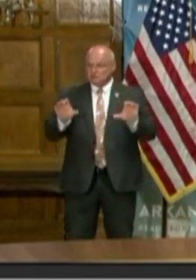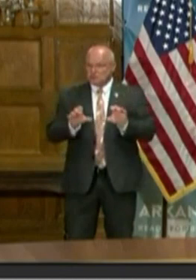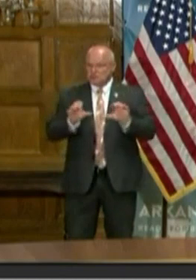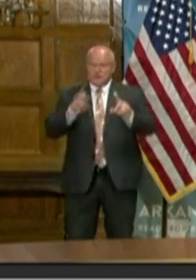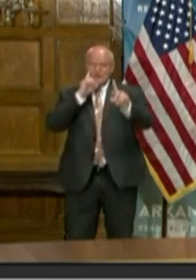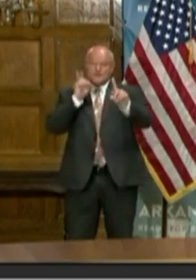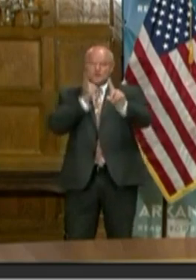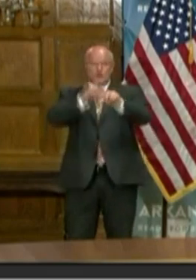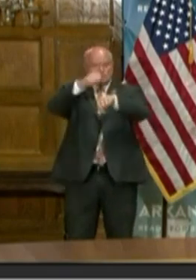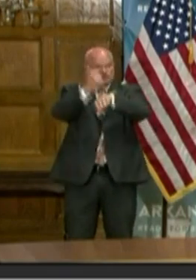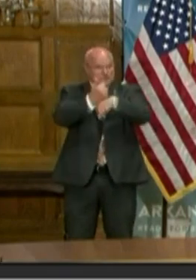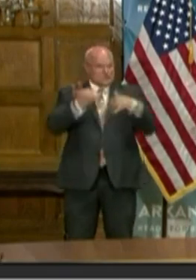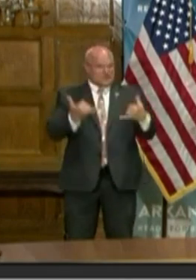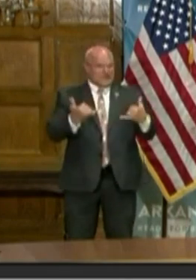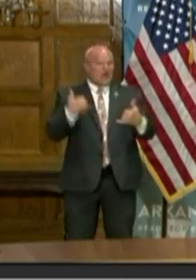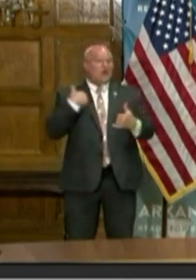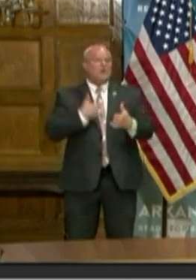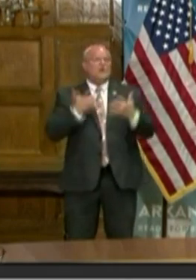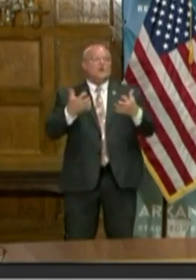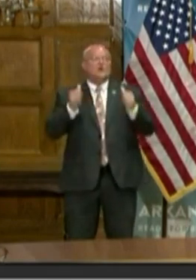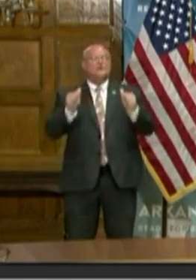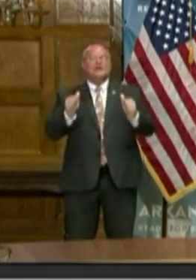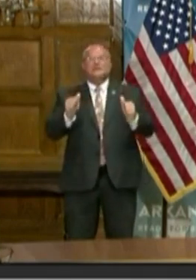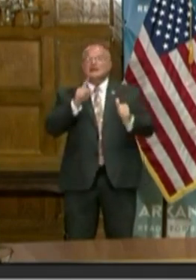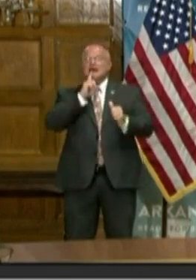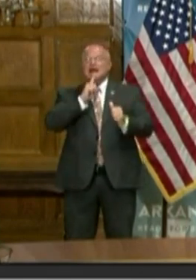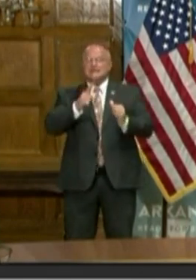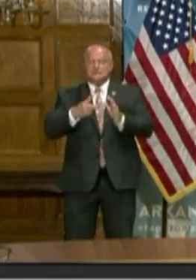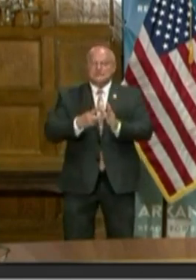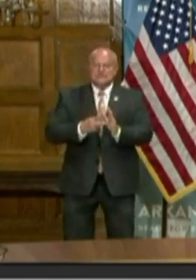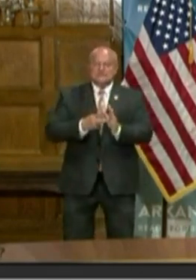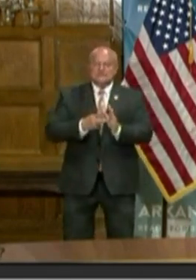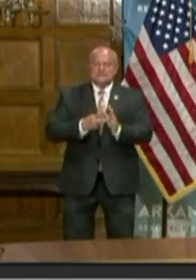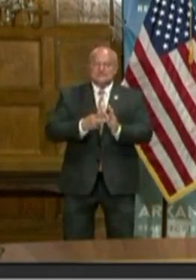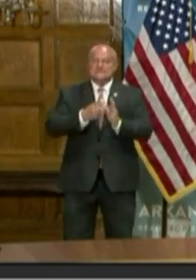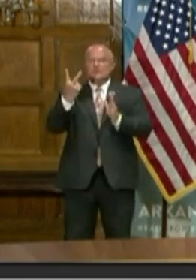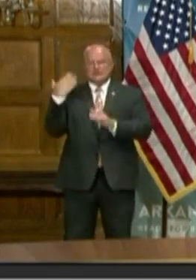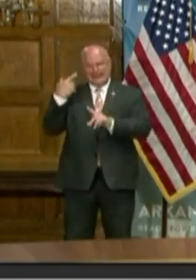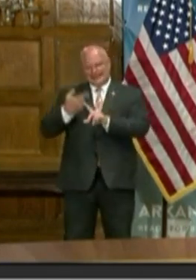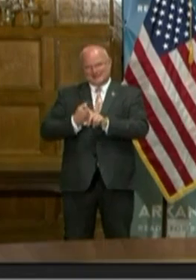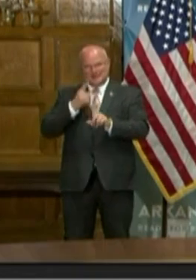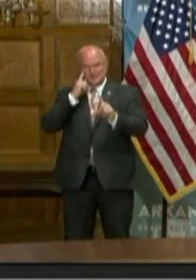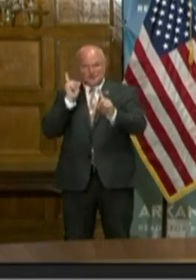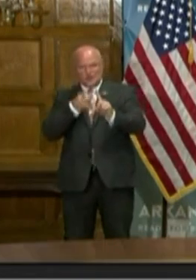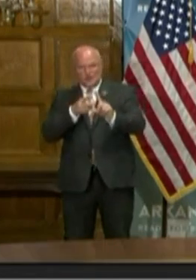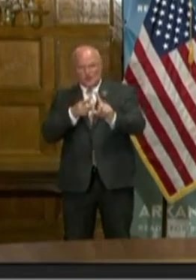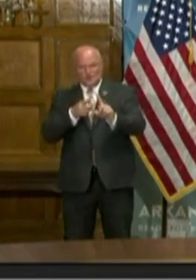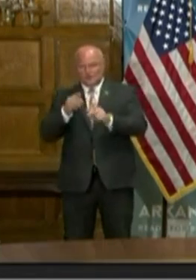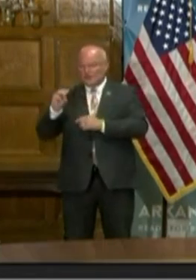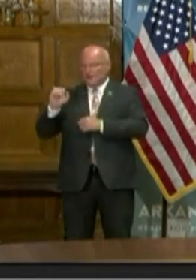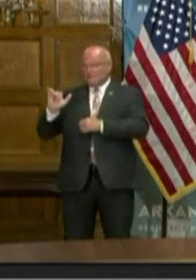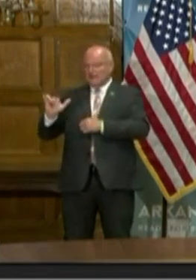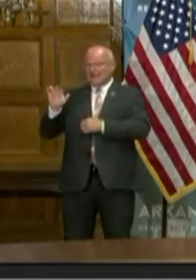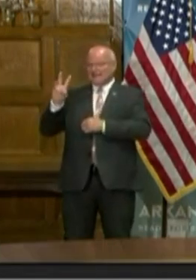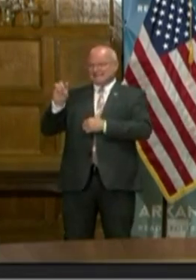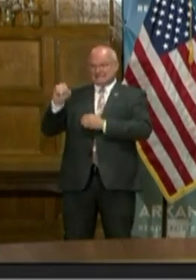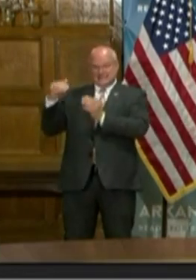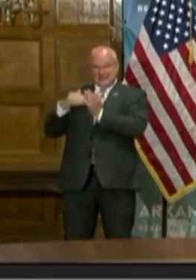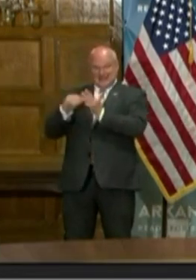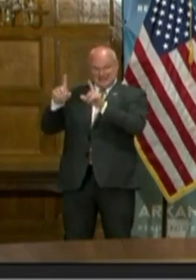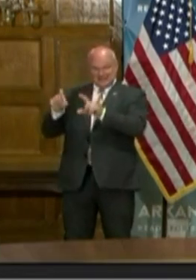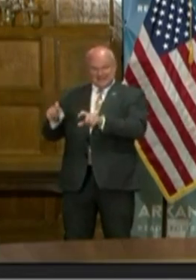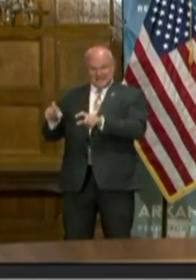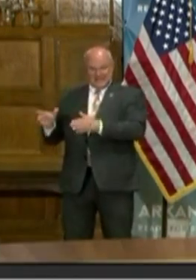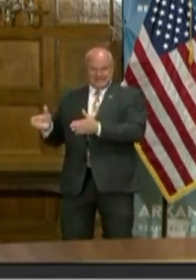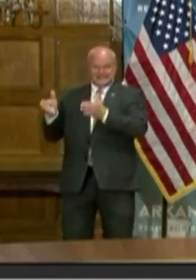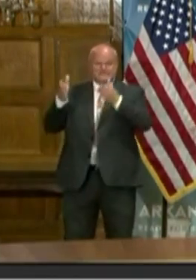and the goal that we have, we want to be able to actually double our goal from last month. So May, it was 60,000